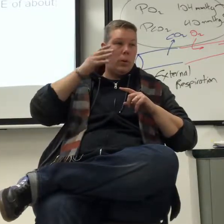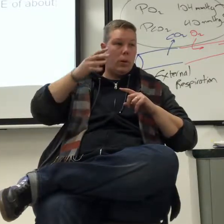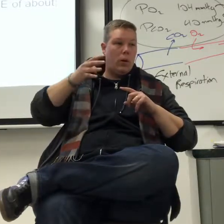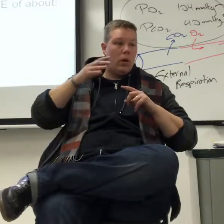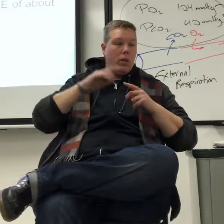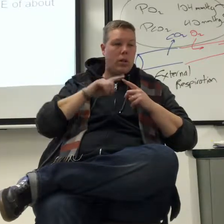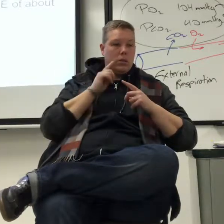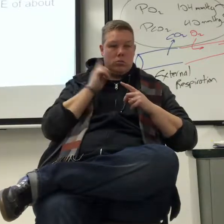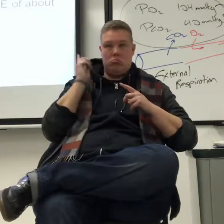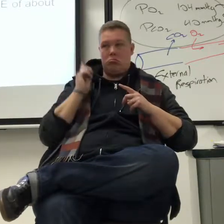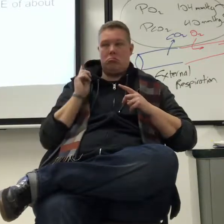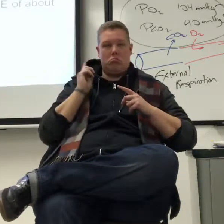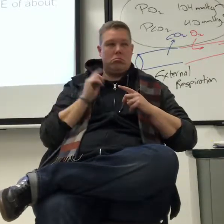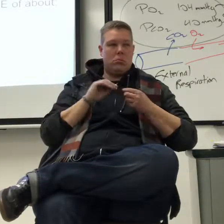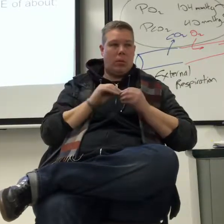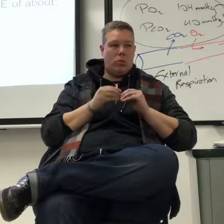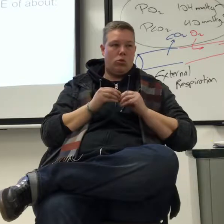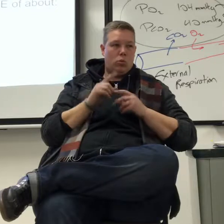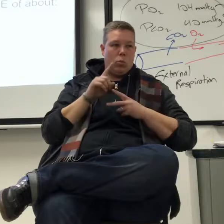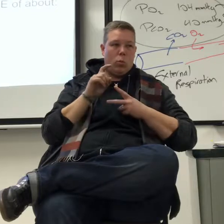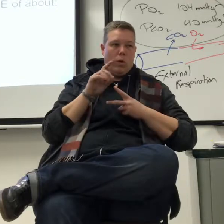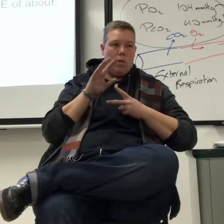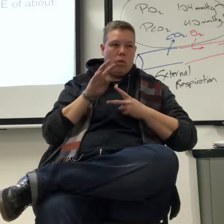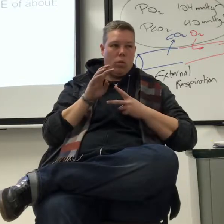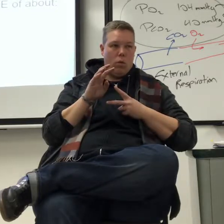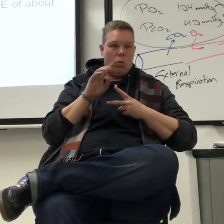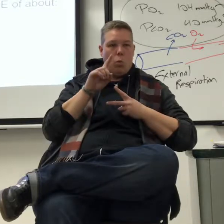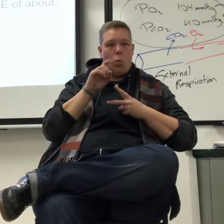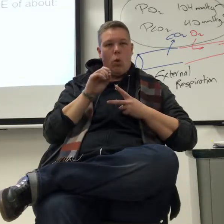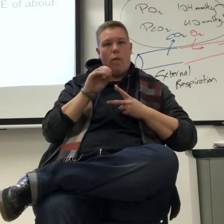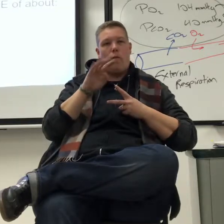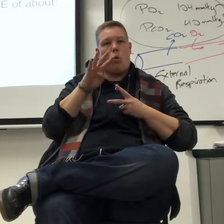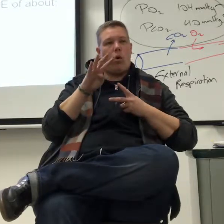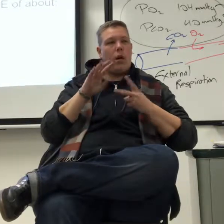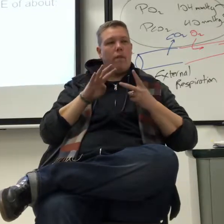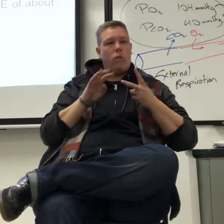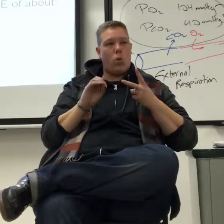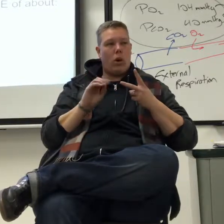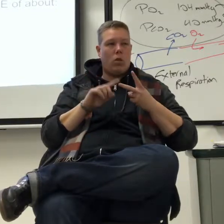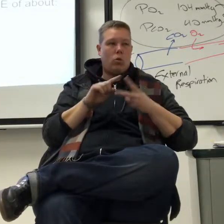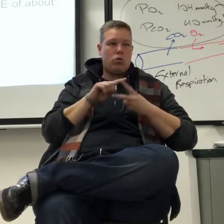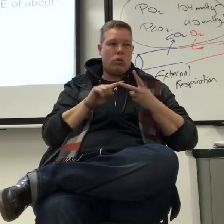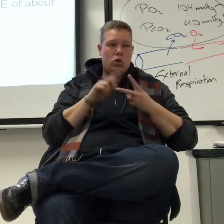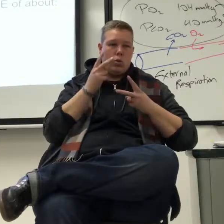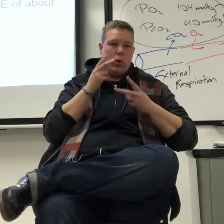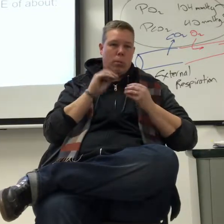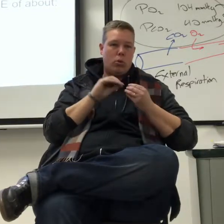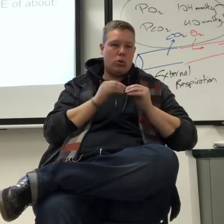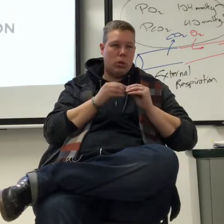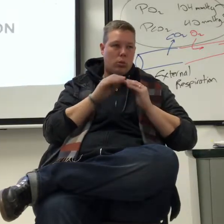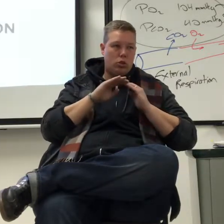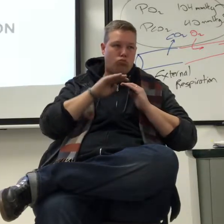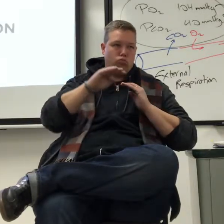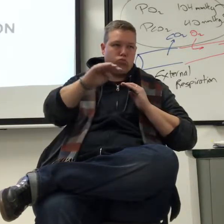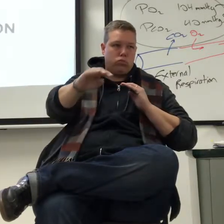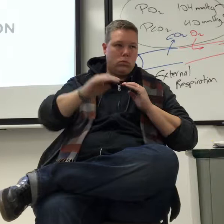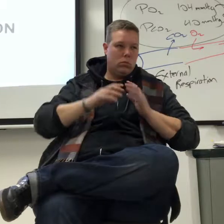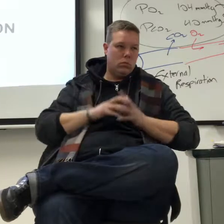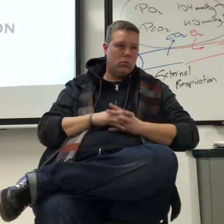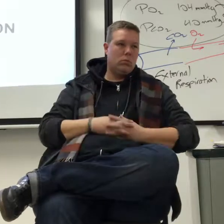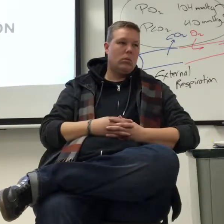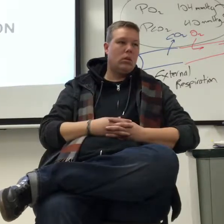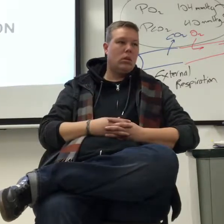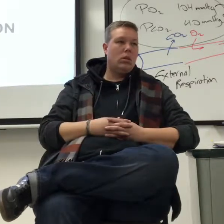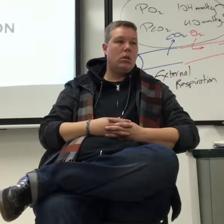numbers. FRC ensures that we pretty much stay like that. So if you're